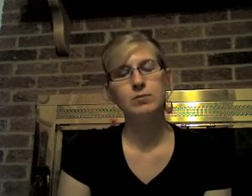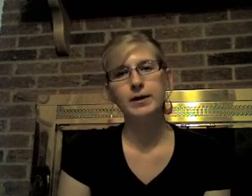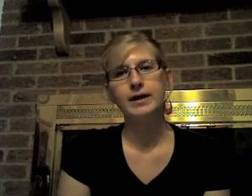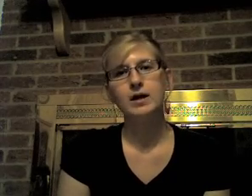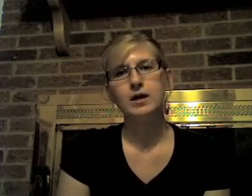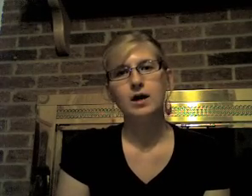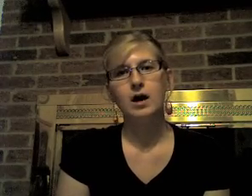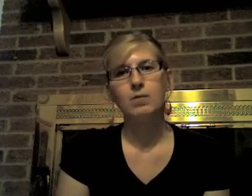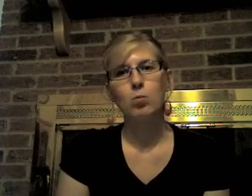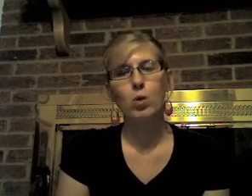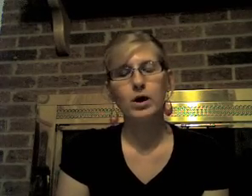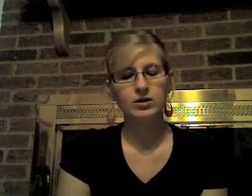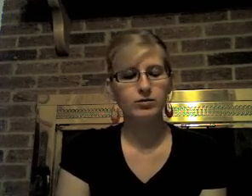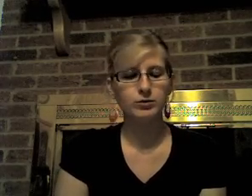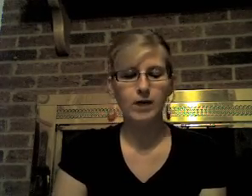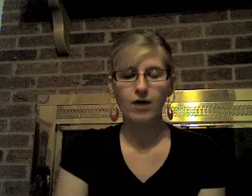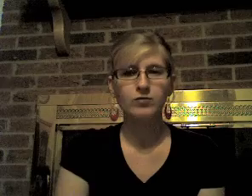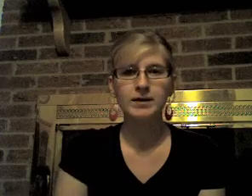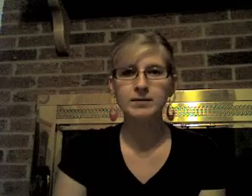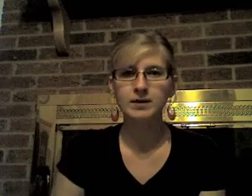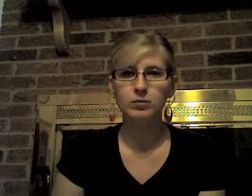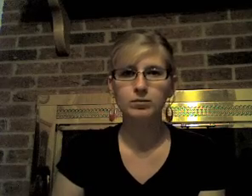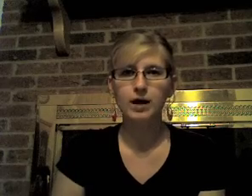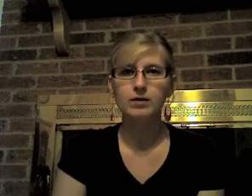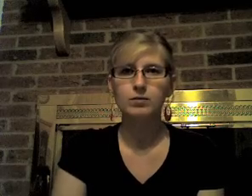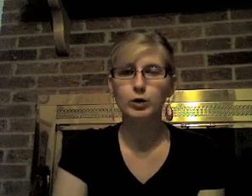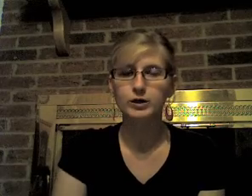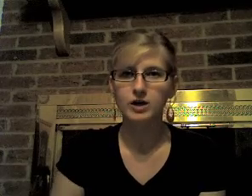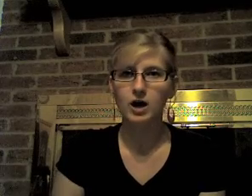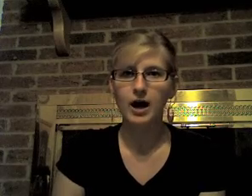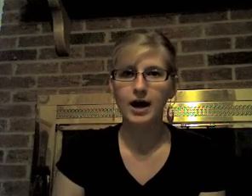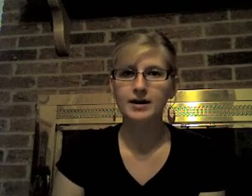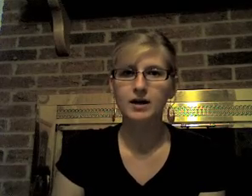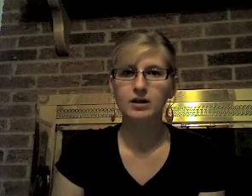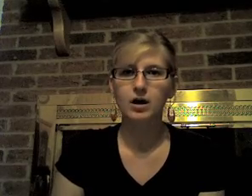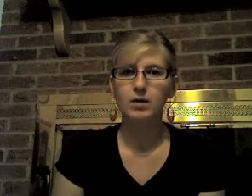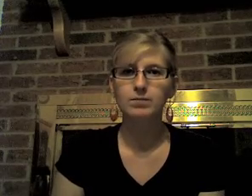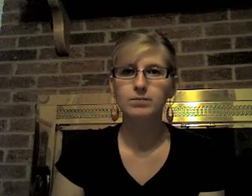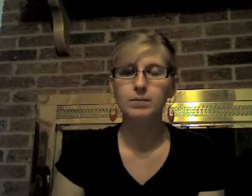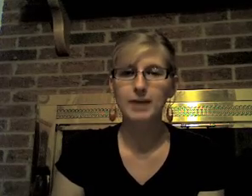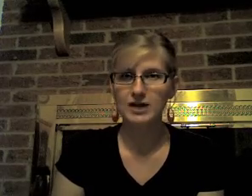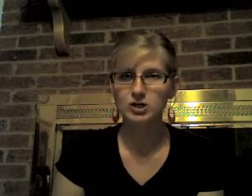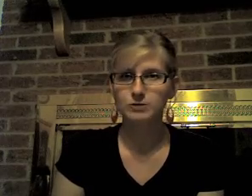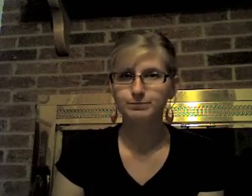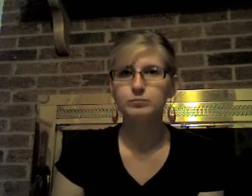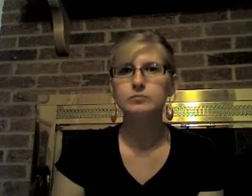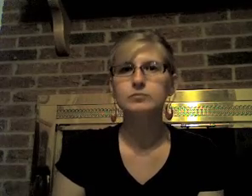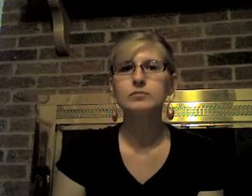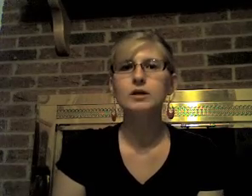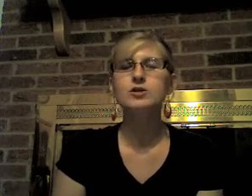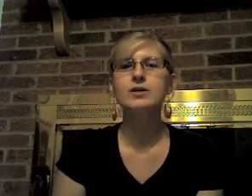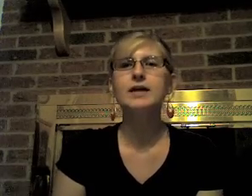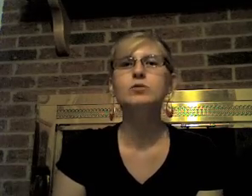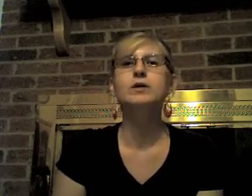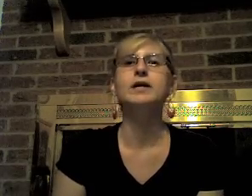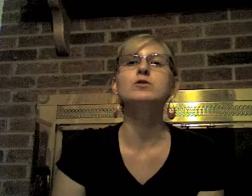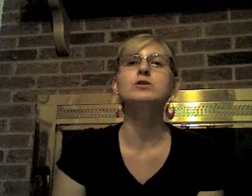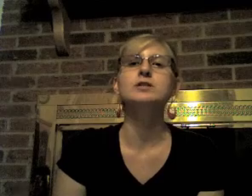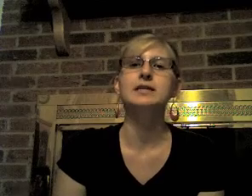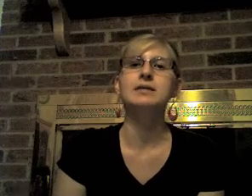it 1 through however many words there are on the page, so that you will get used to seeing